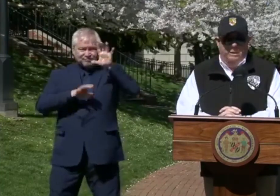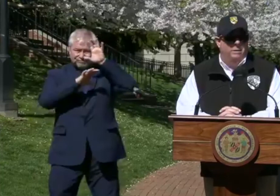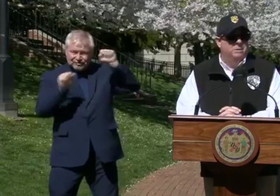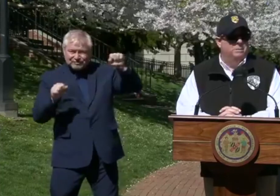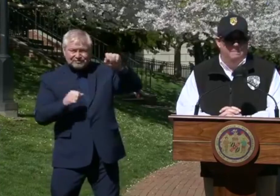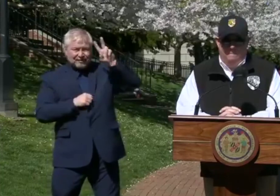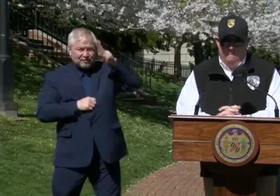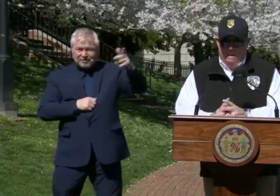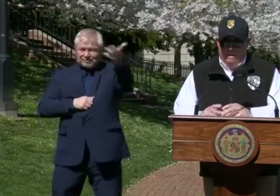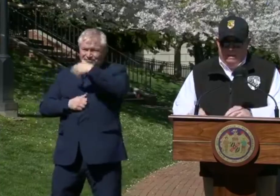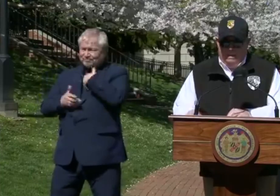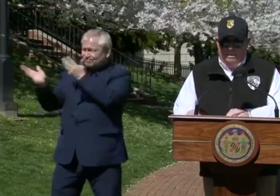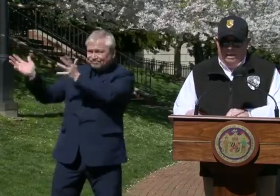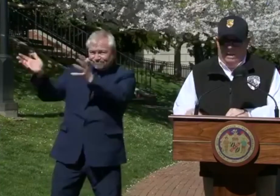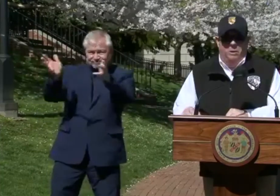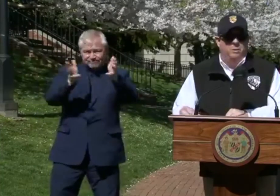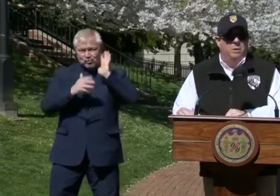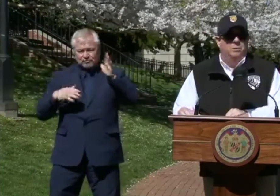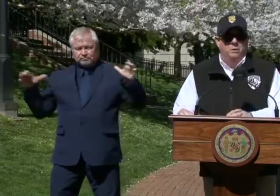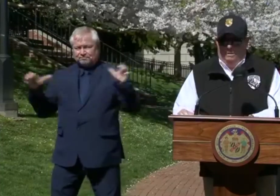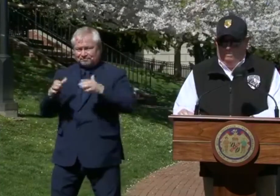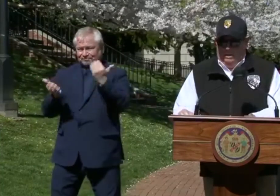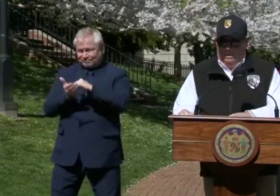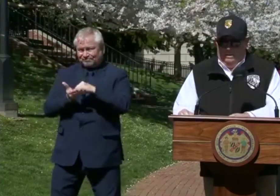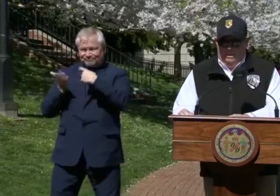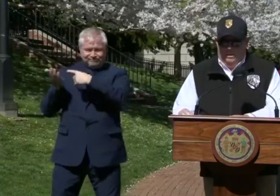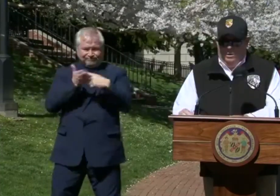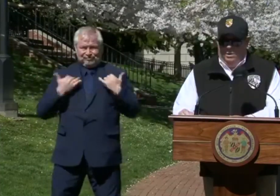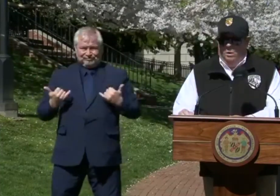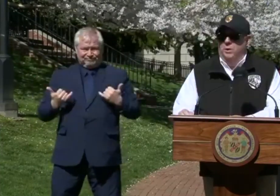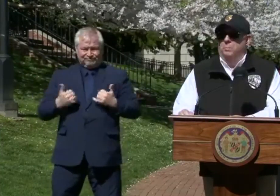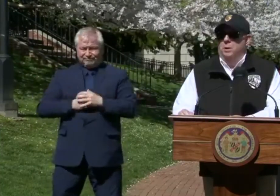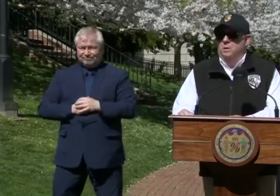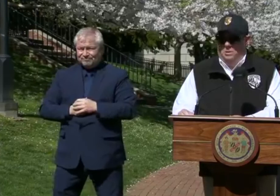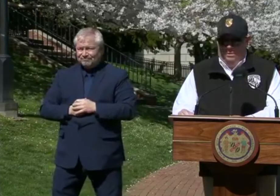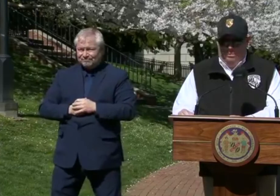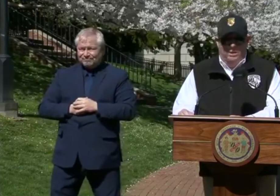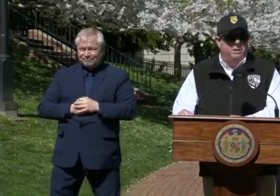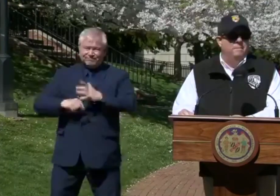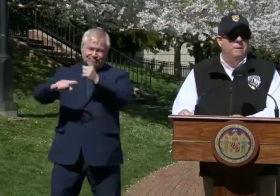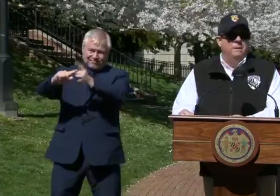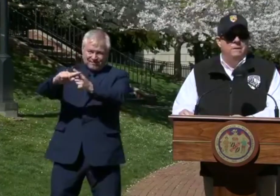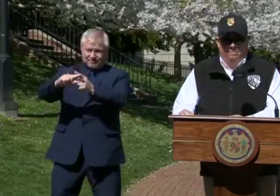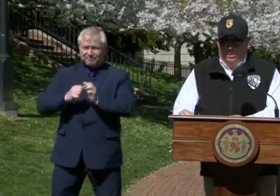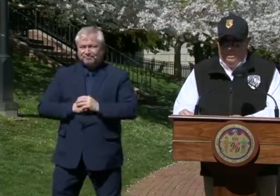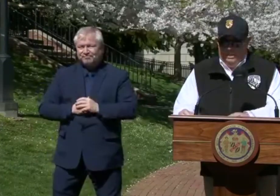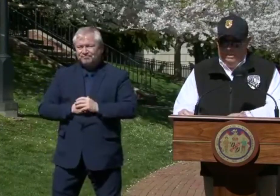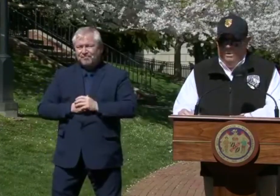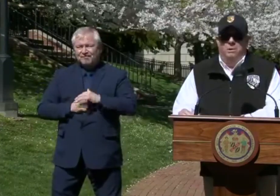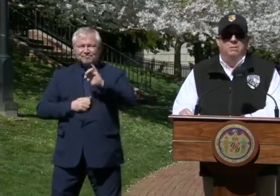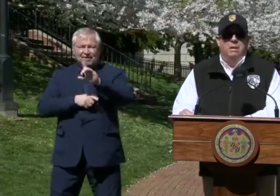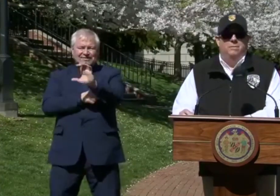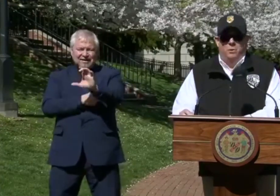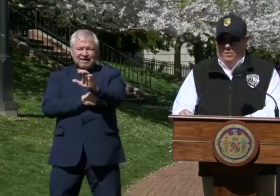federal leaders. Later today, we will also convene another call with our partners in the region, Virginia